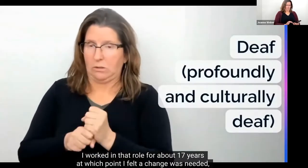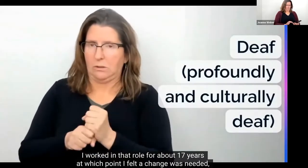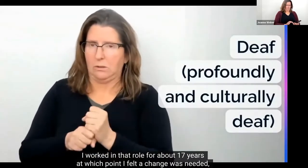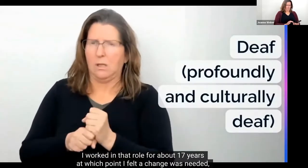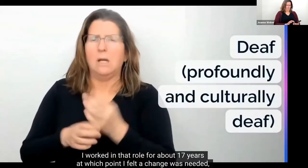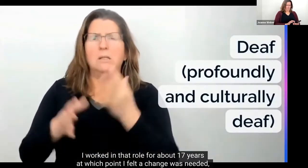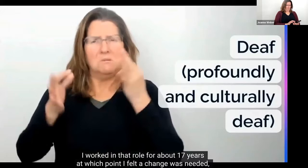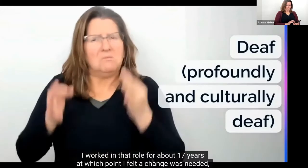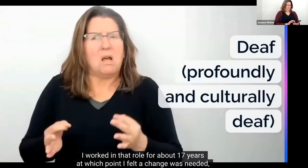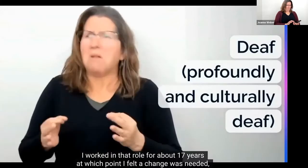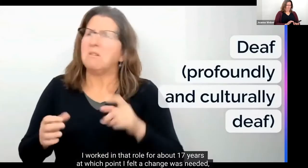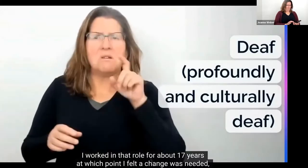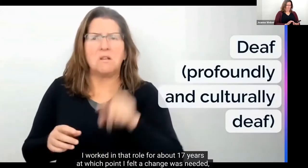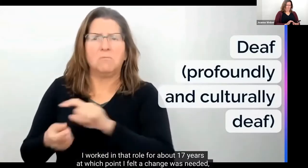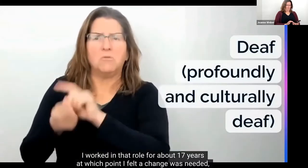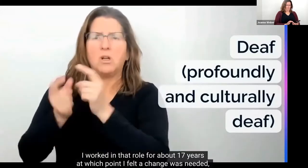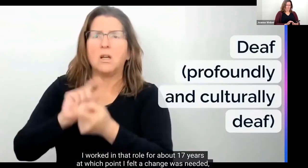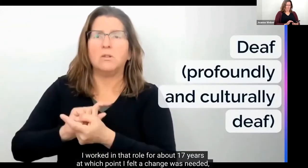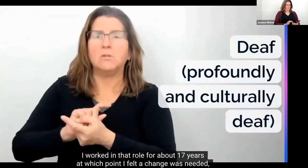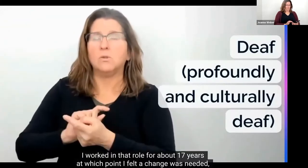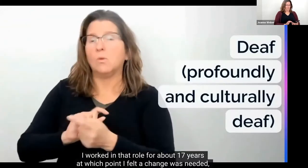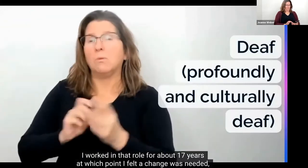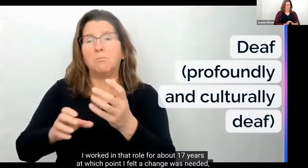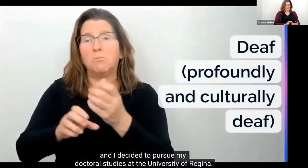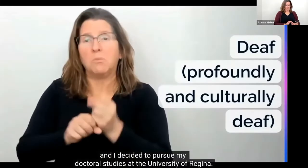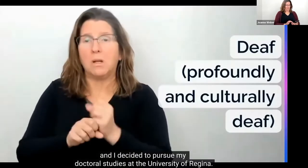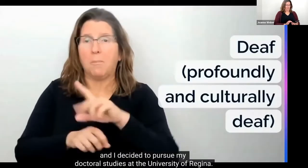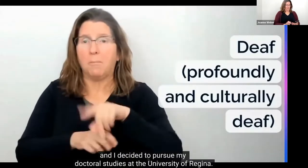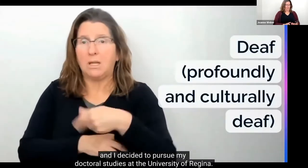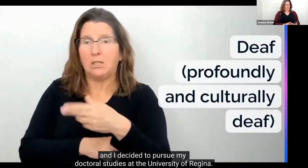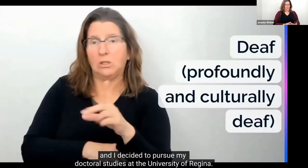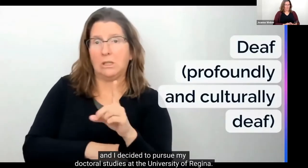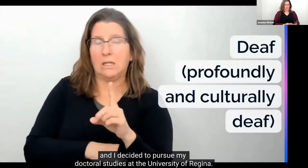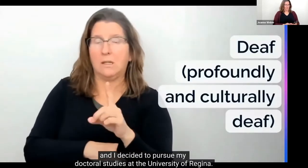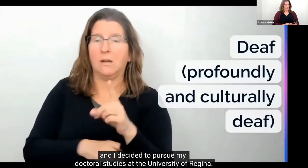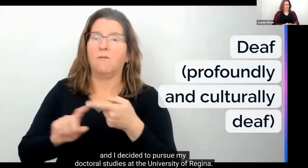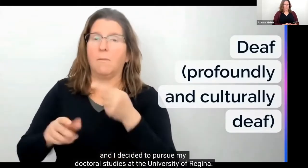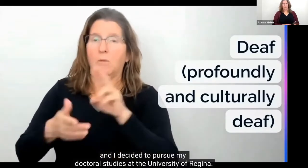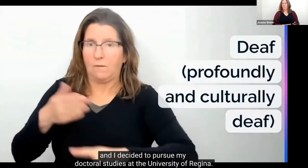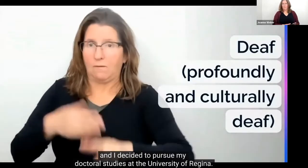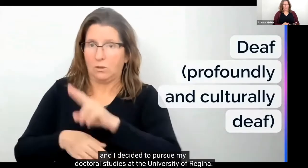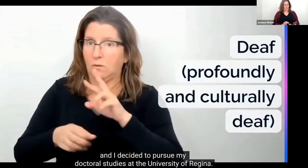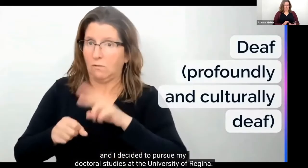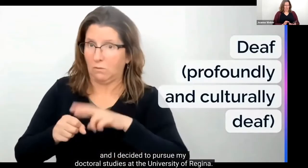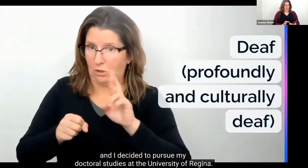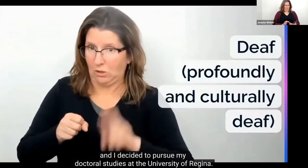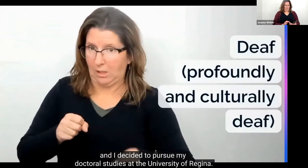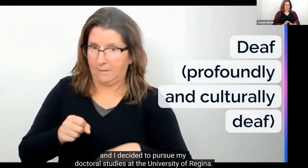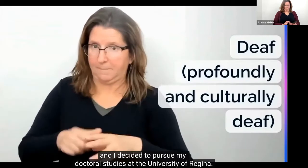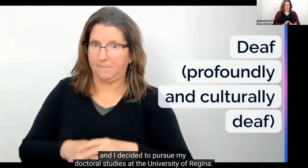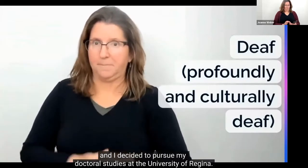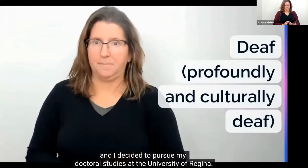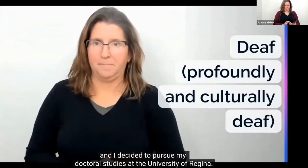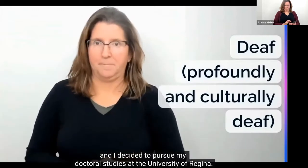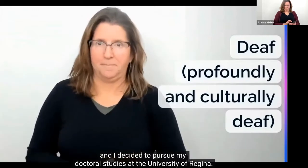years, at which point I felt a change was needed, and I decided to pursue my doctoral studies at the